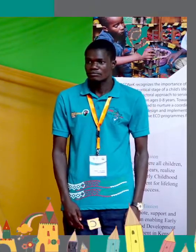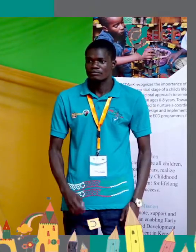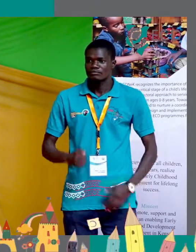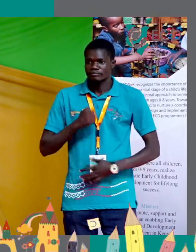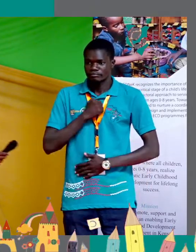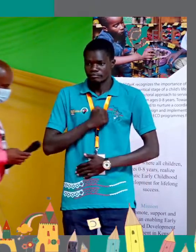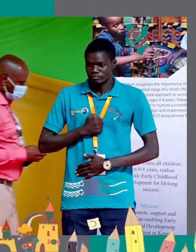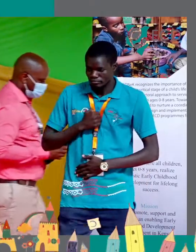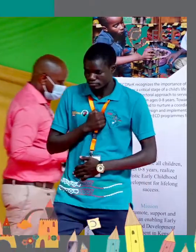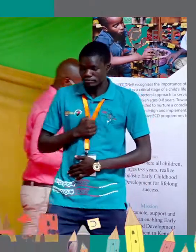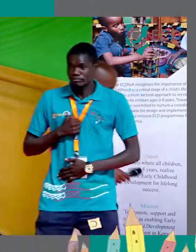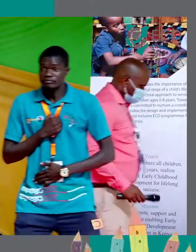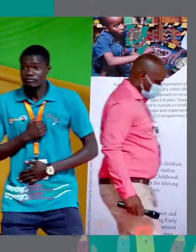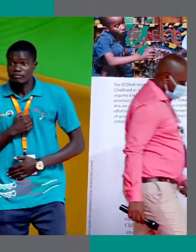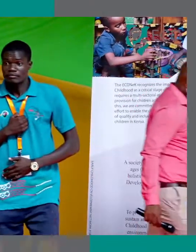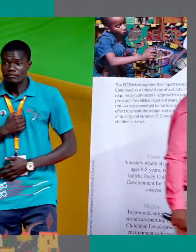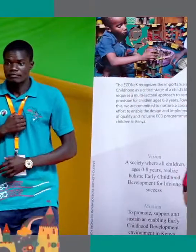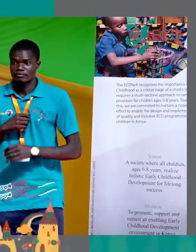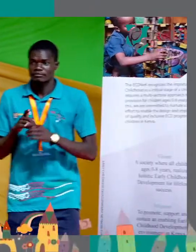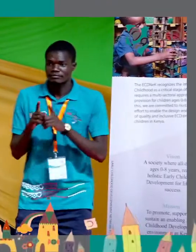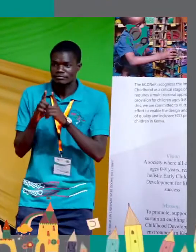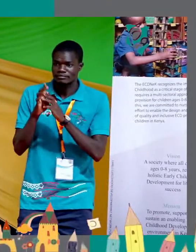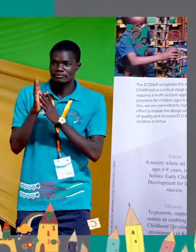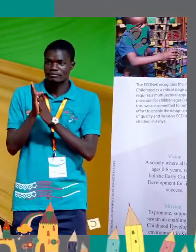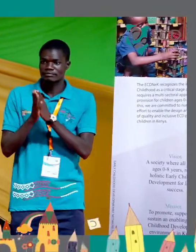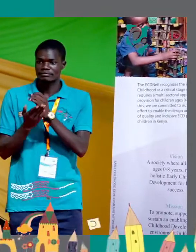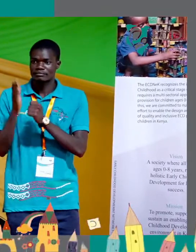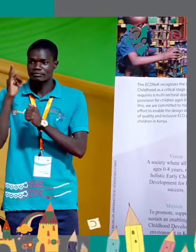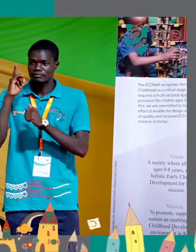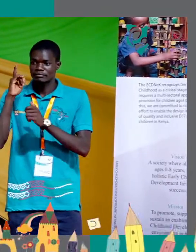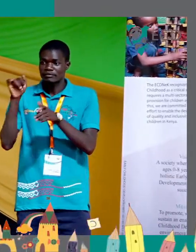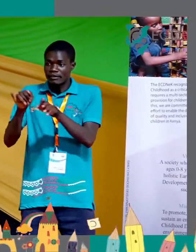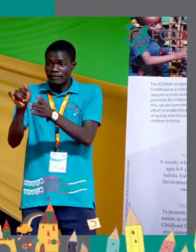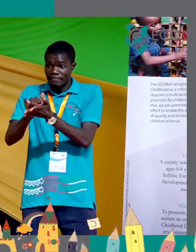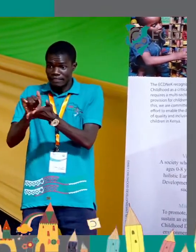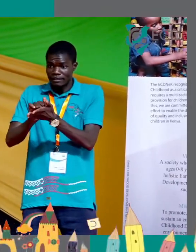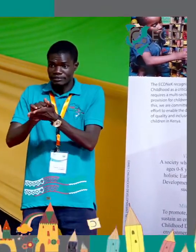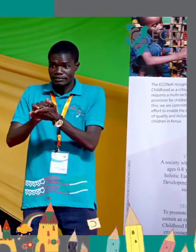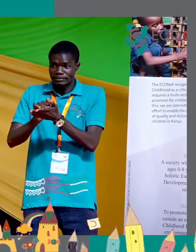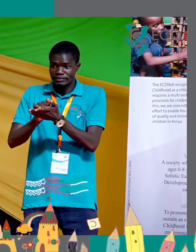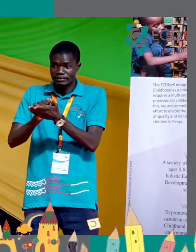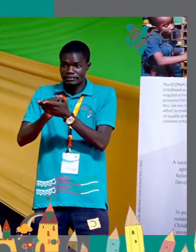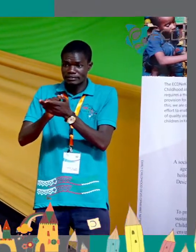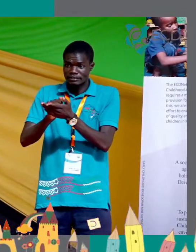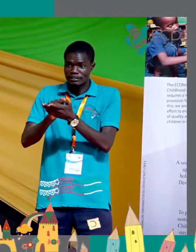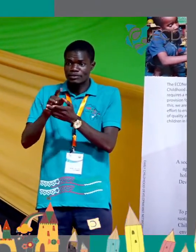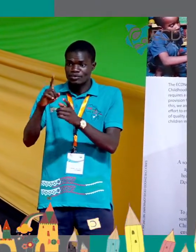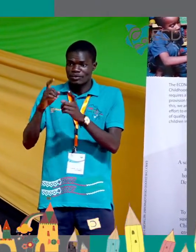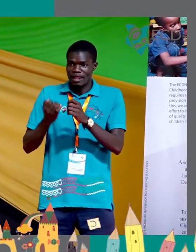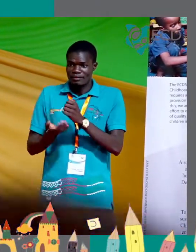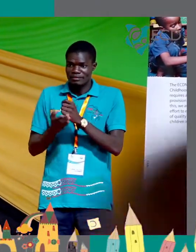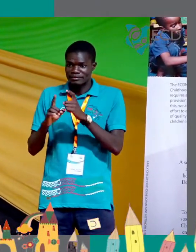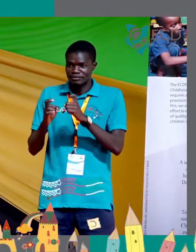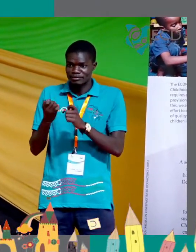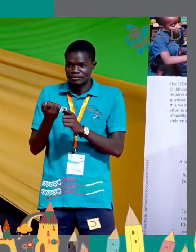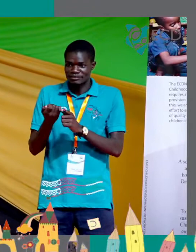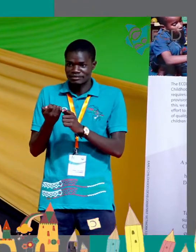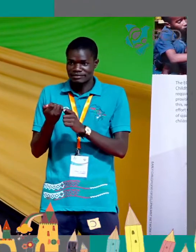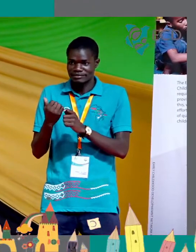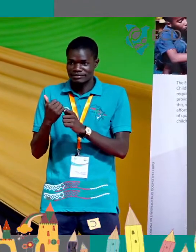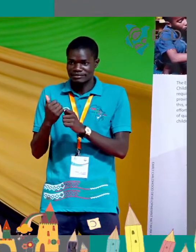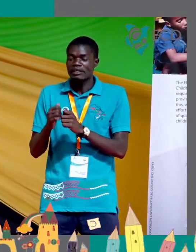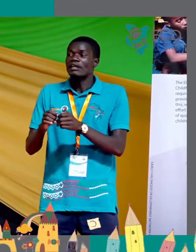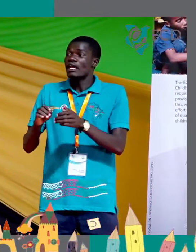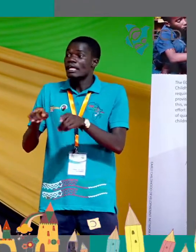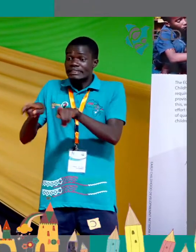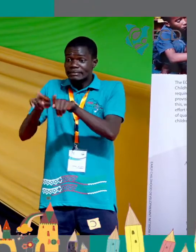Apologies. Thank you so much, Dr. Omondi, for that, welcoming us to have that insightful conversation,